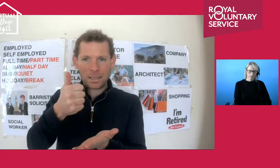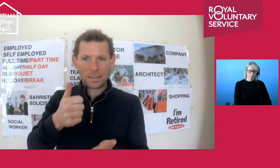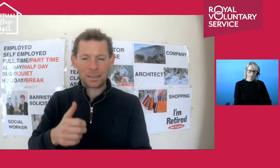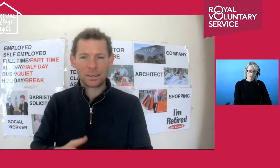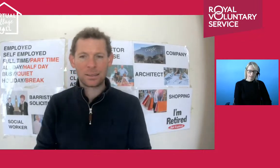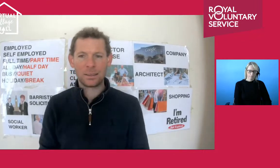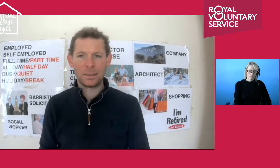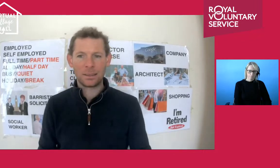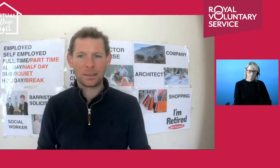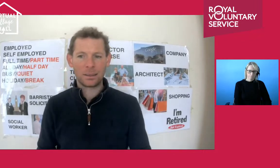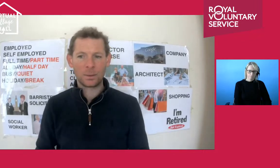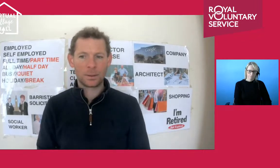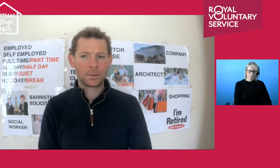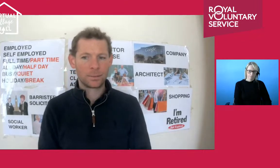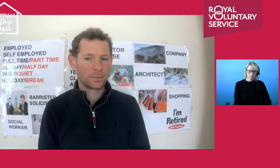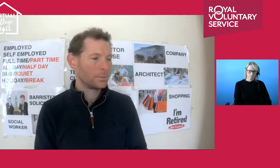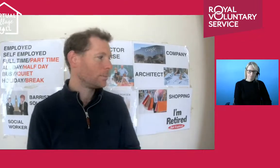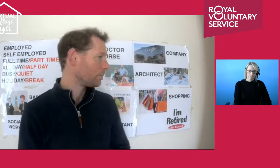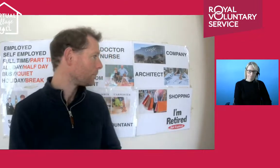and bank.